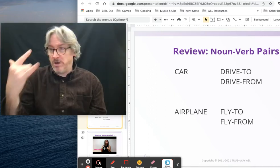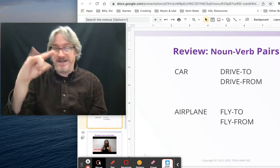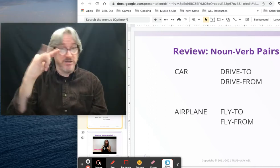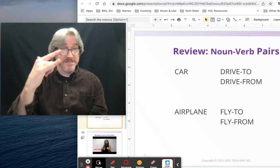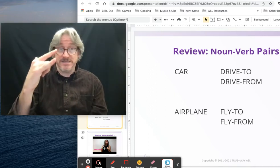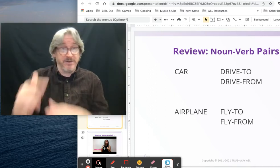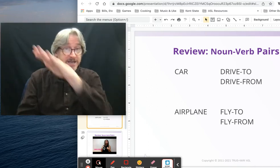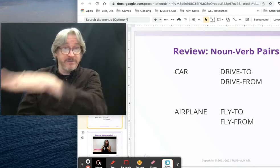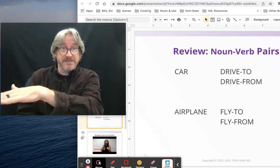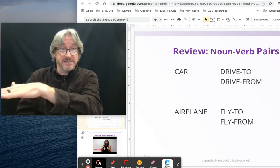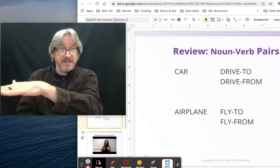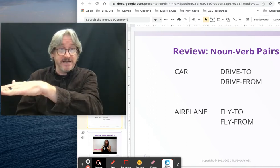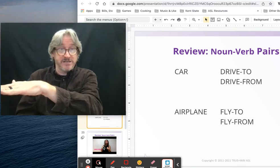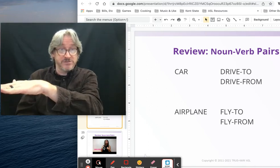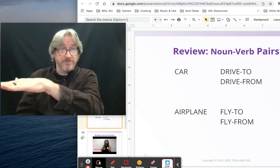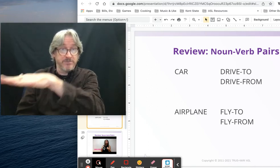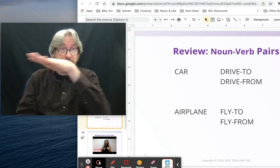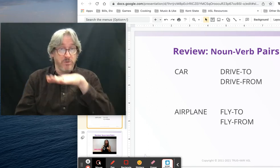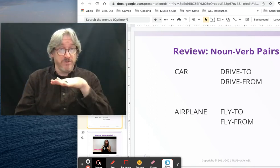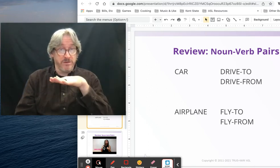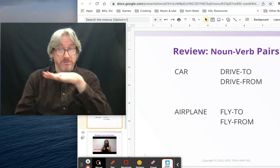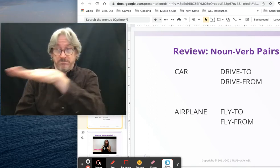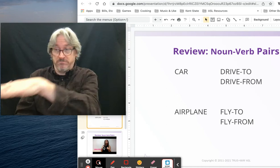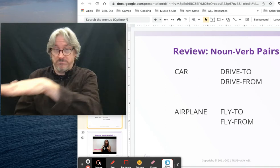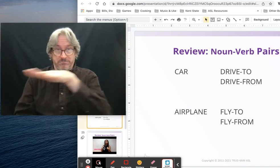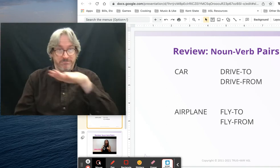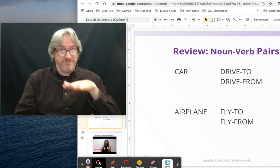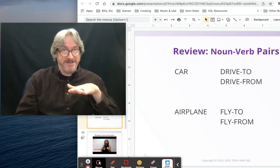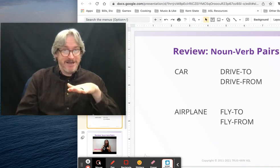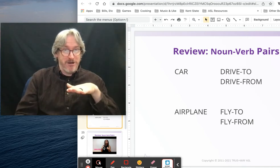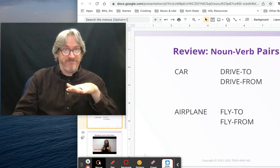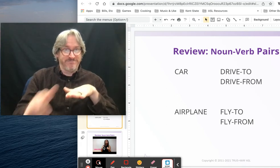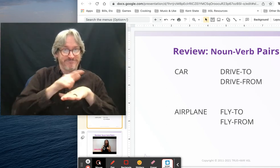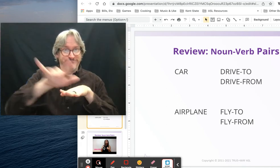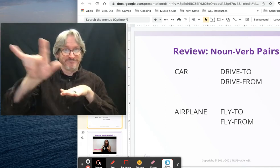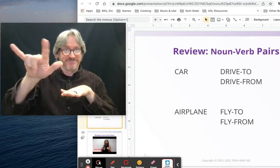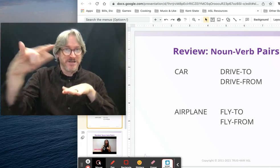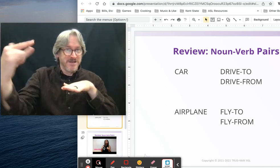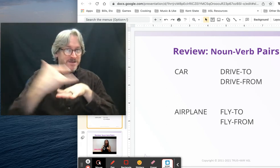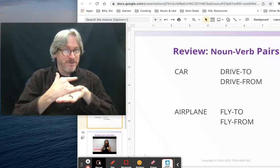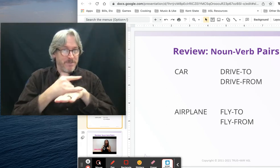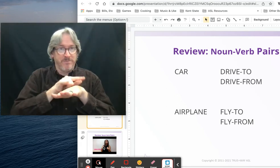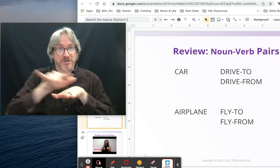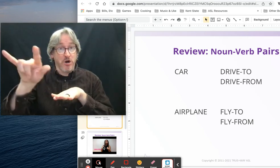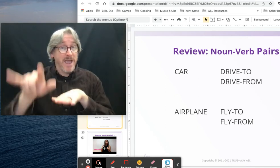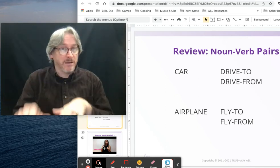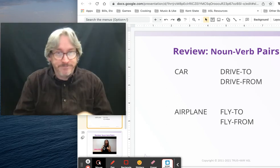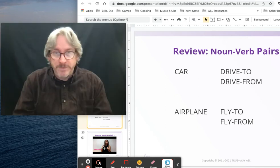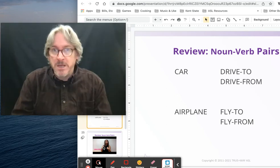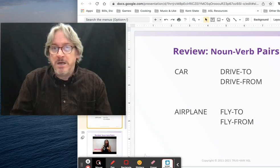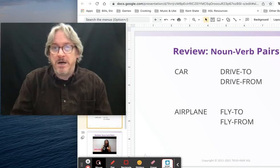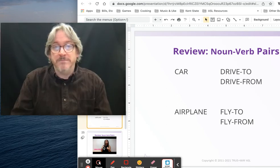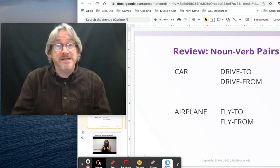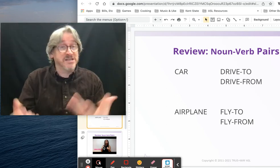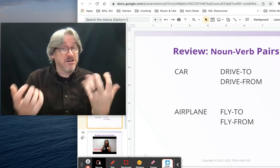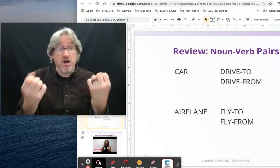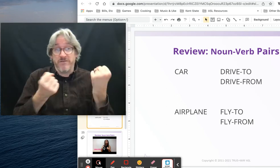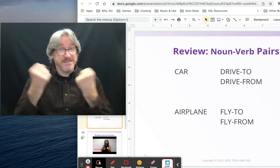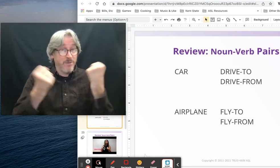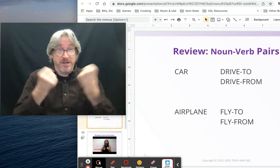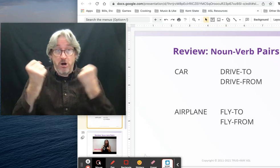So imagine this is the plane and this is the landing strip or the takeoff, the tarmac.